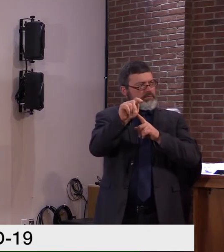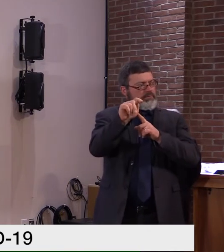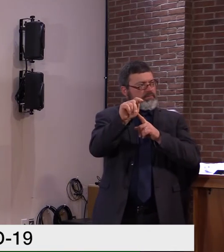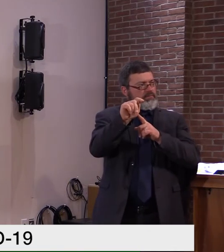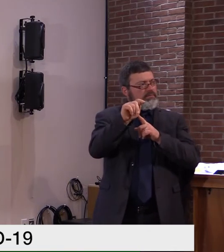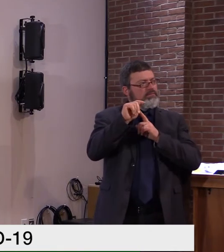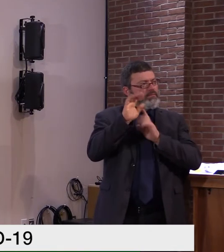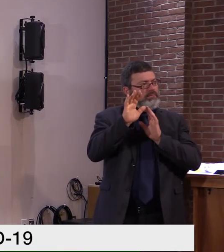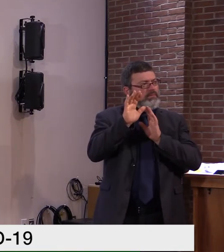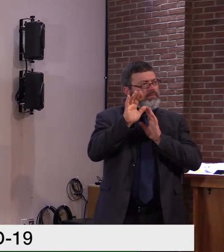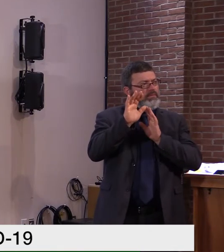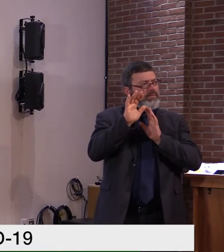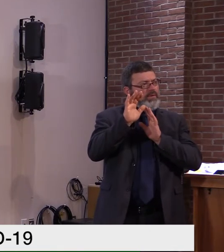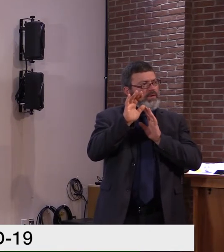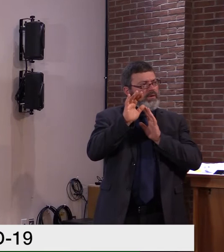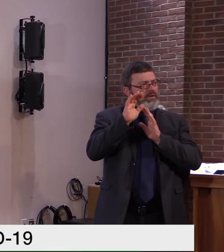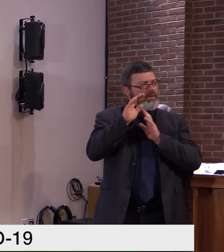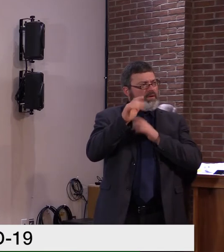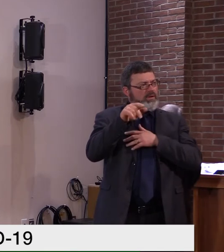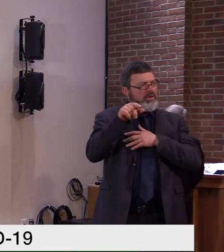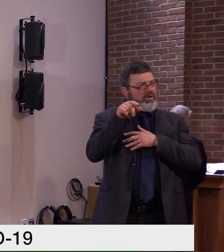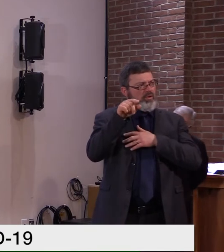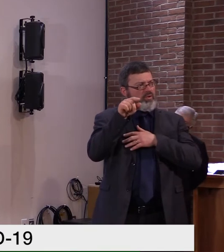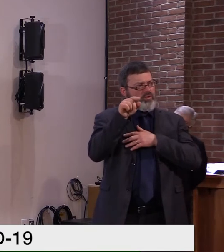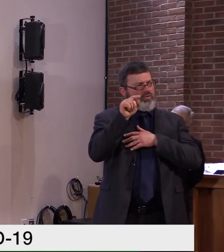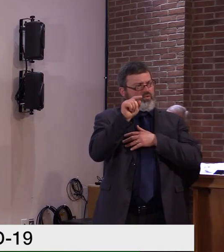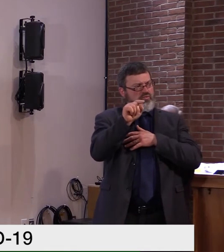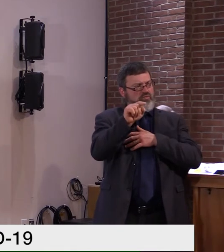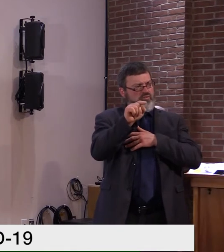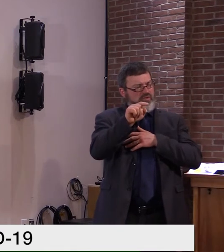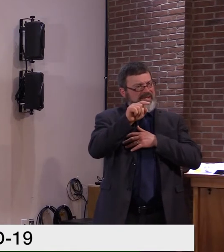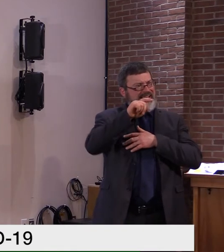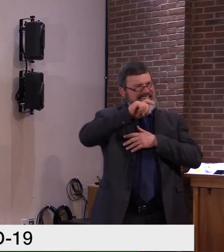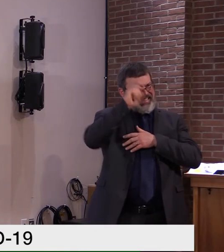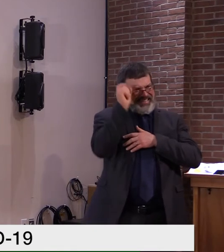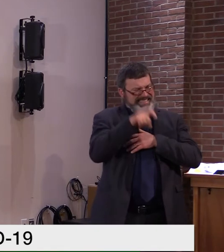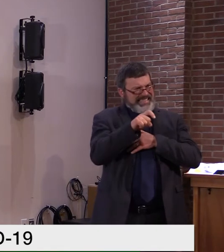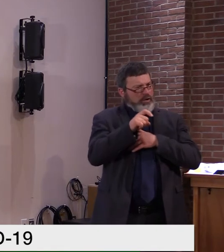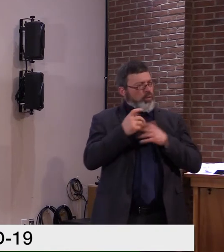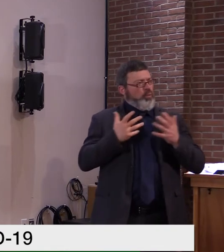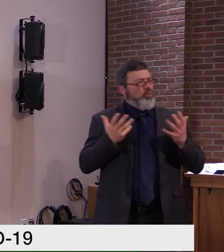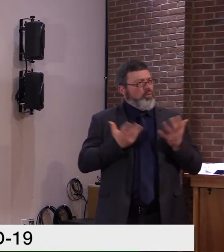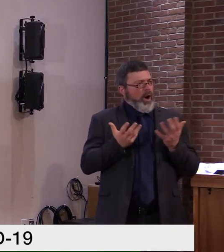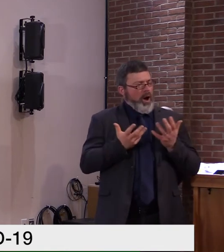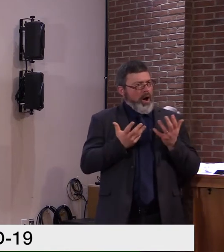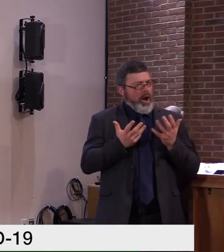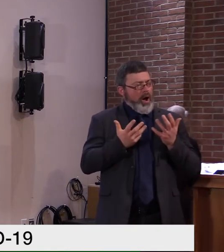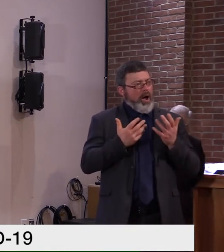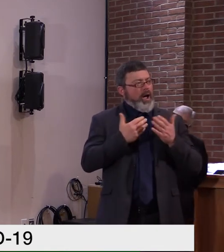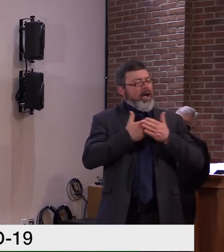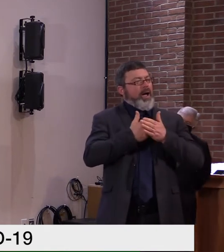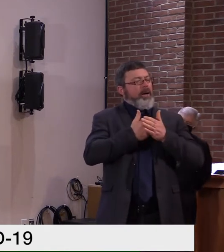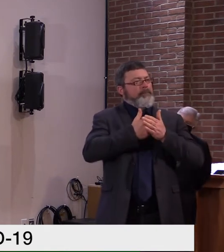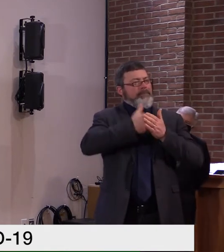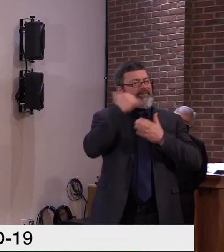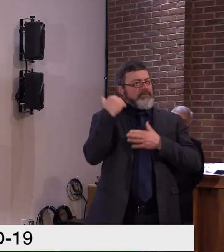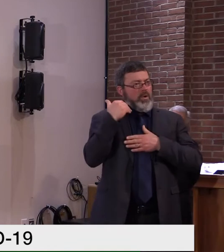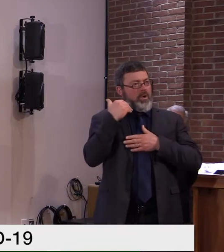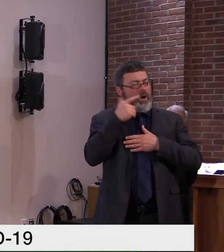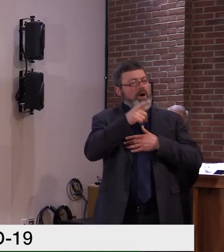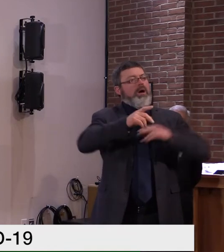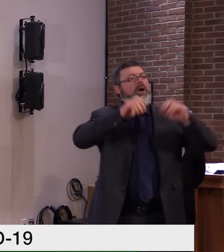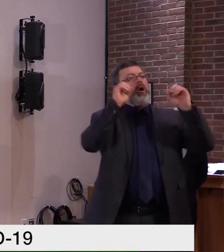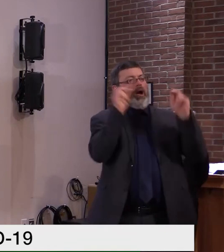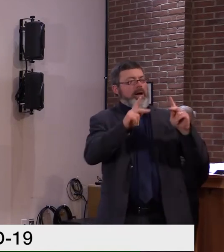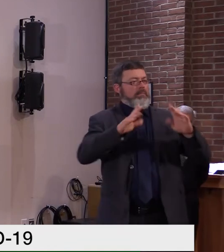the multi-household gathering rule, for example? Yeah, tough to put a number on that, Aaron. A lot of